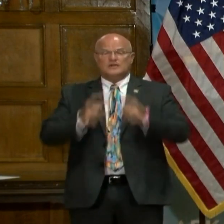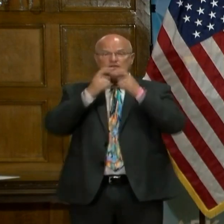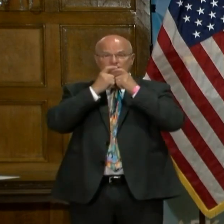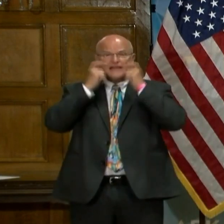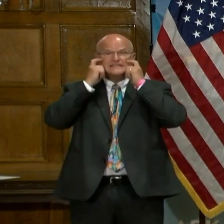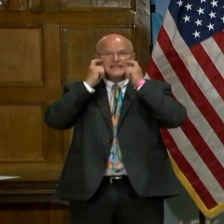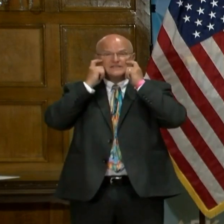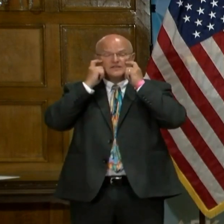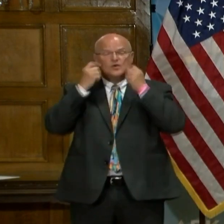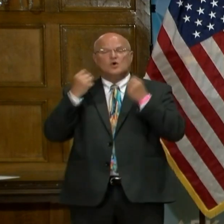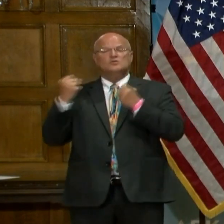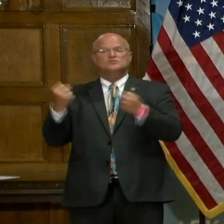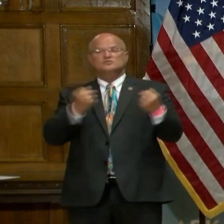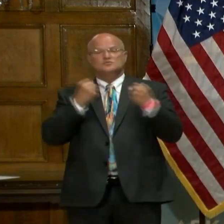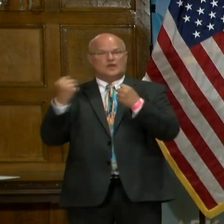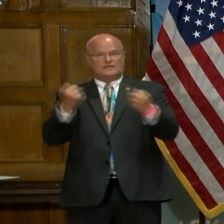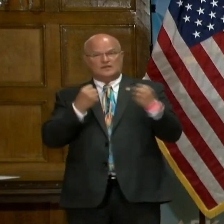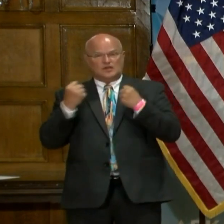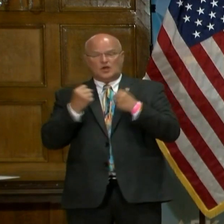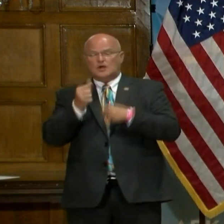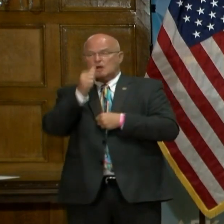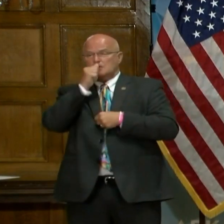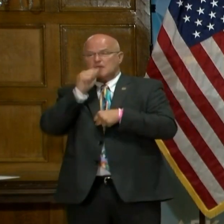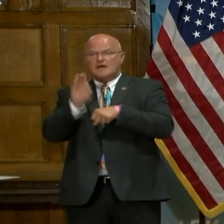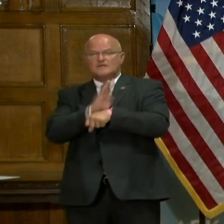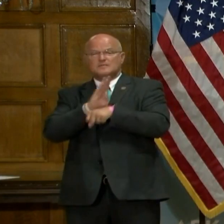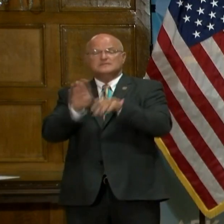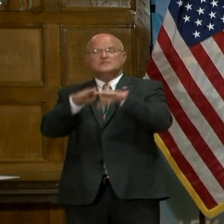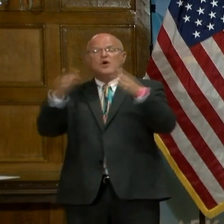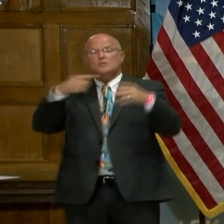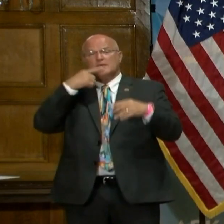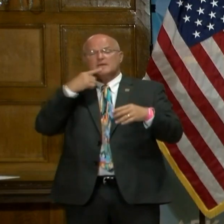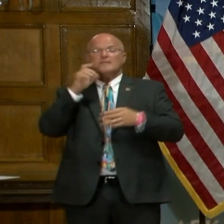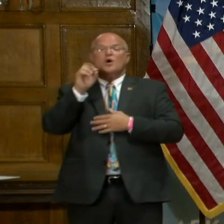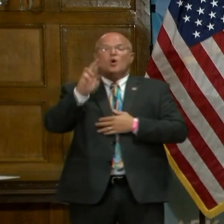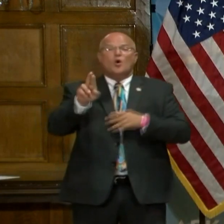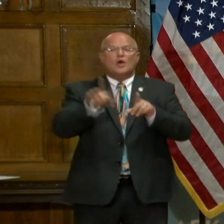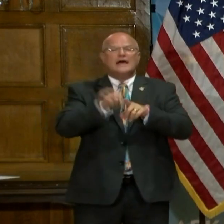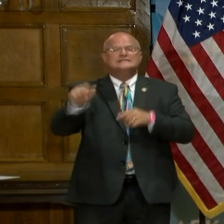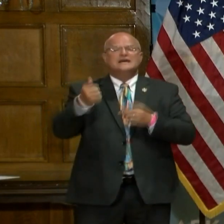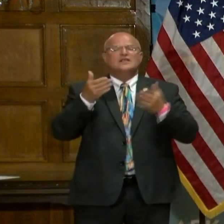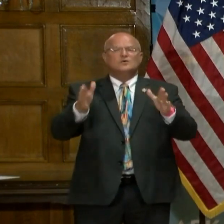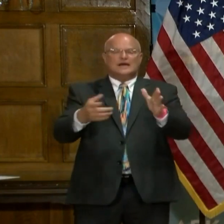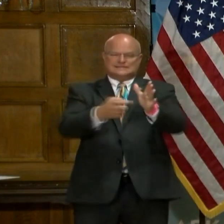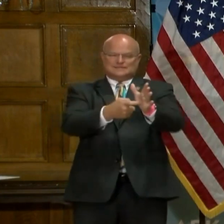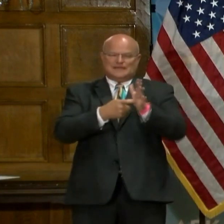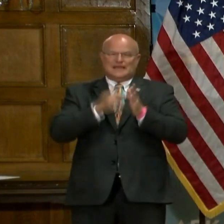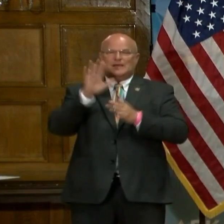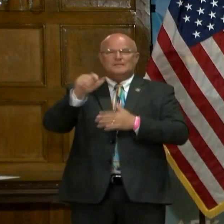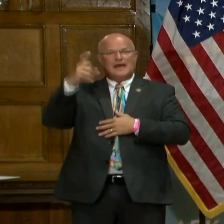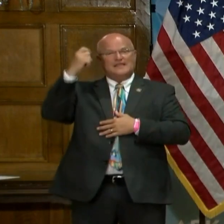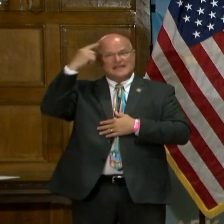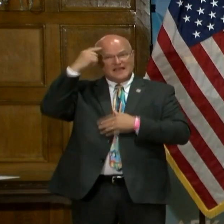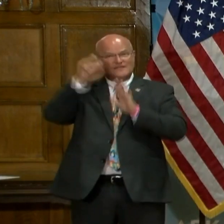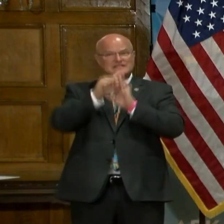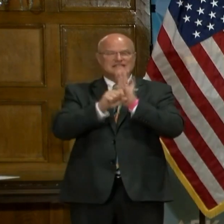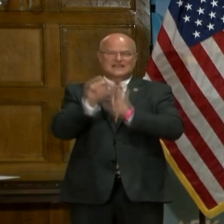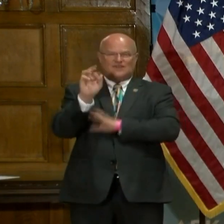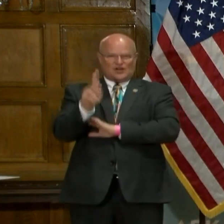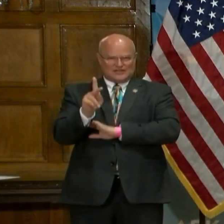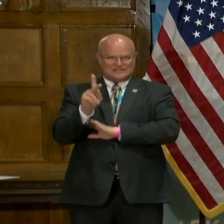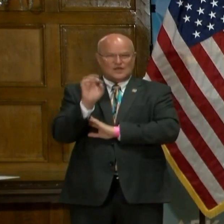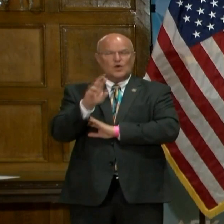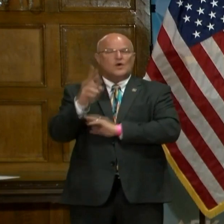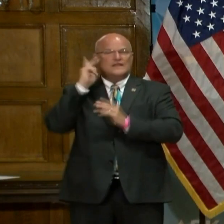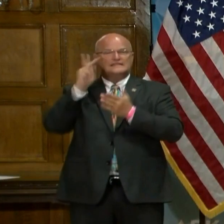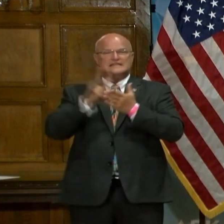face covering while driving a motor vehicle in a private business open to the public, or as otherwise mandated by the governor of the state of Arkansas